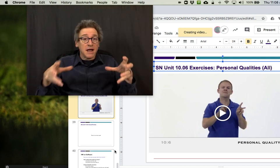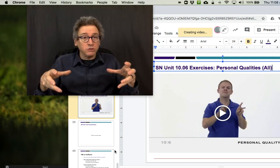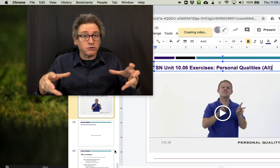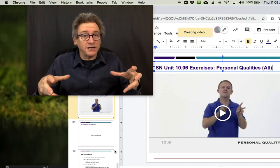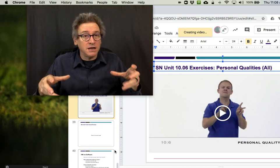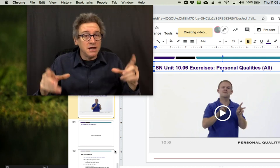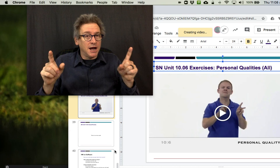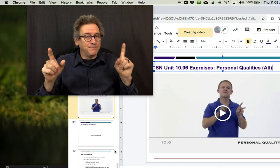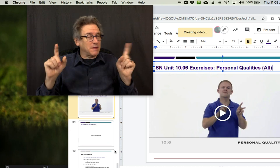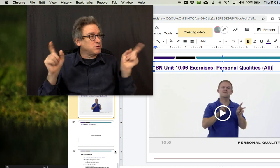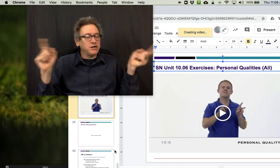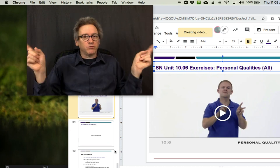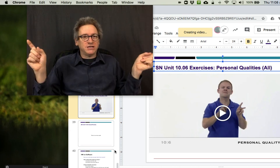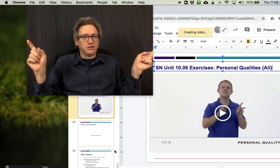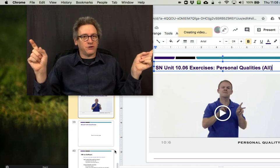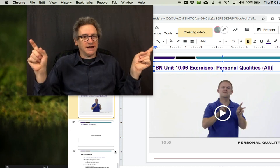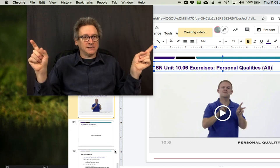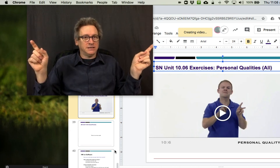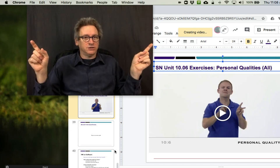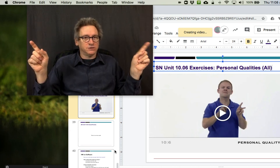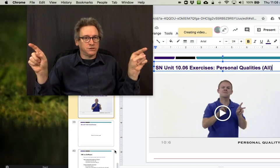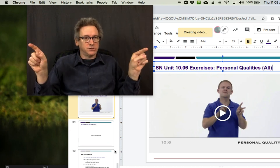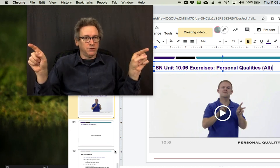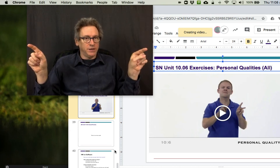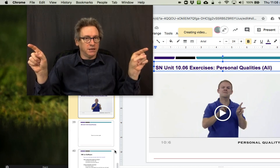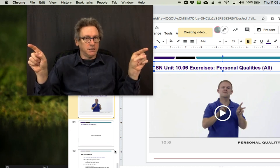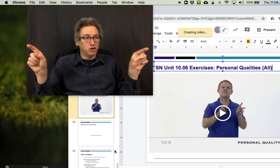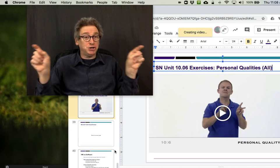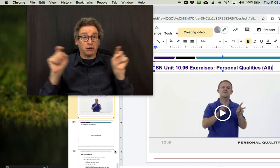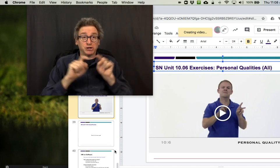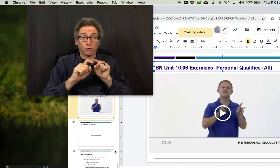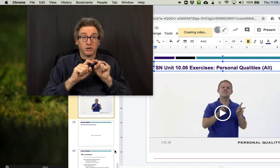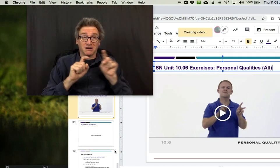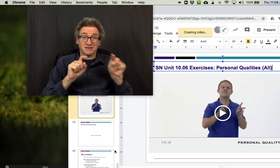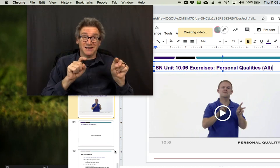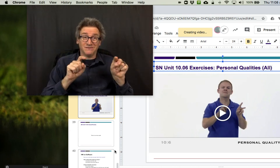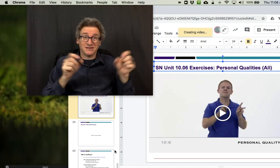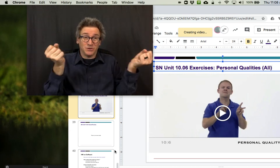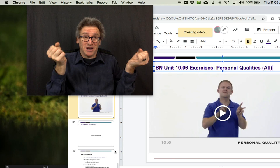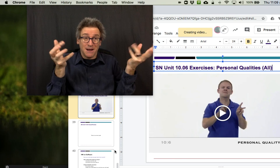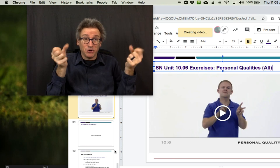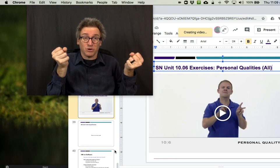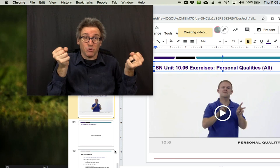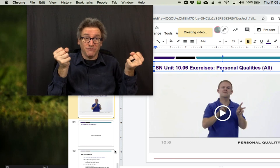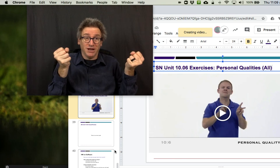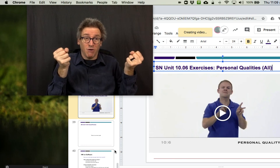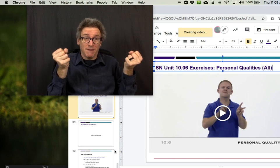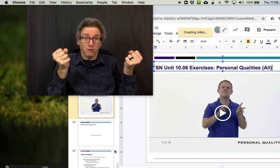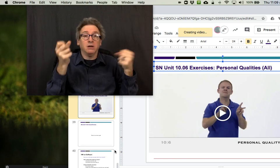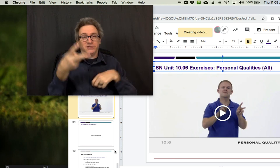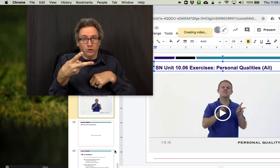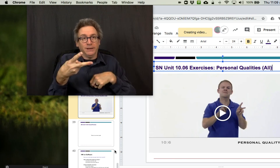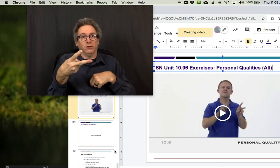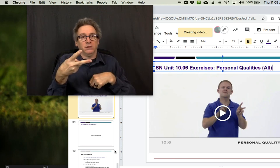And I will try, I'm trying to reach out to other ASL teachers so that we can share stories ourselves, so that I'm going to record a video